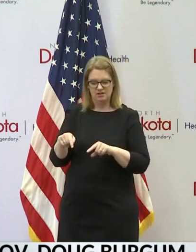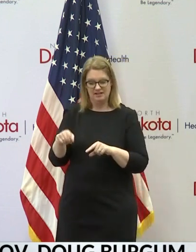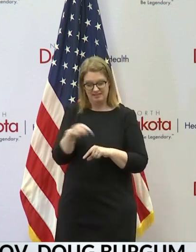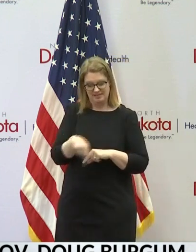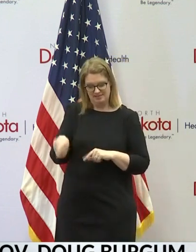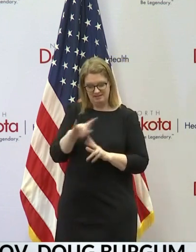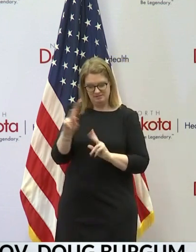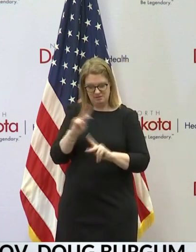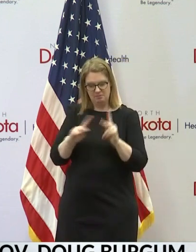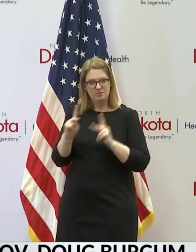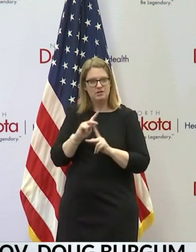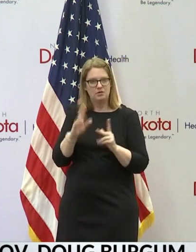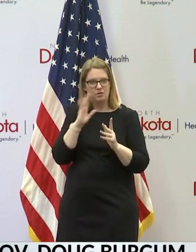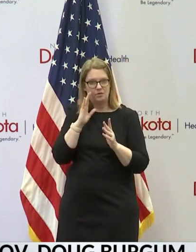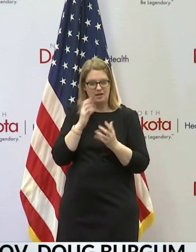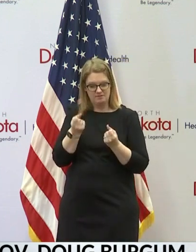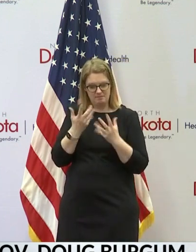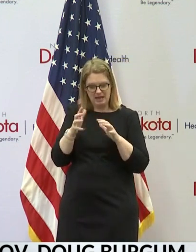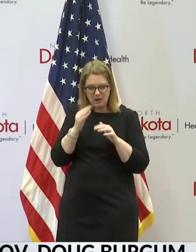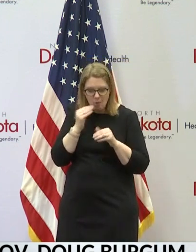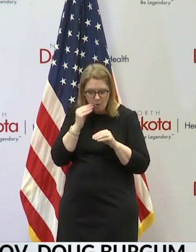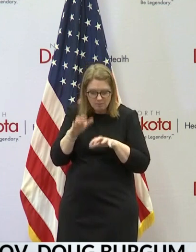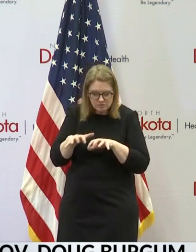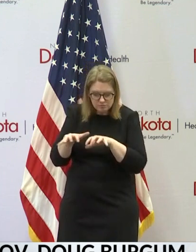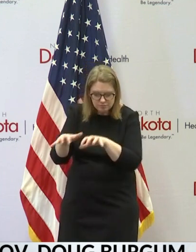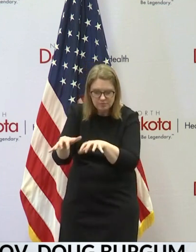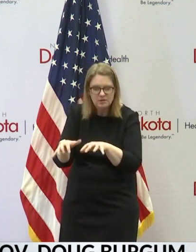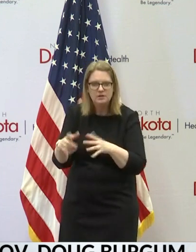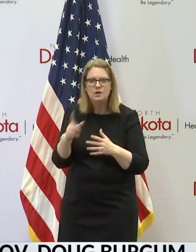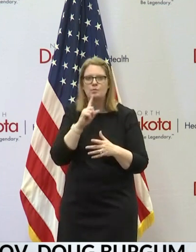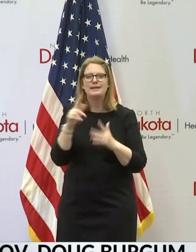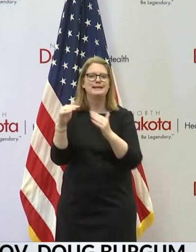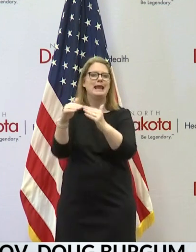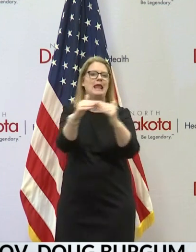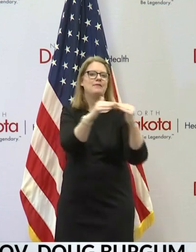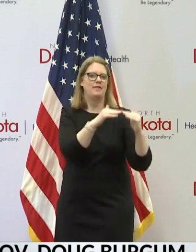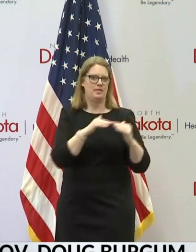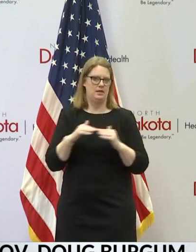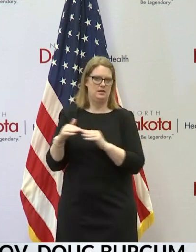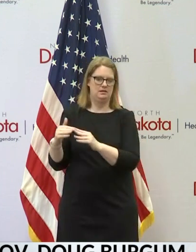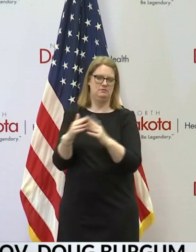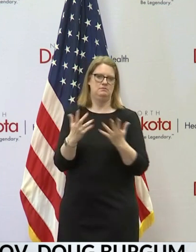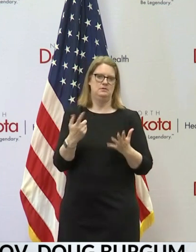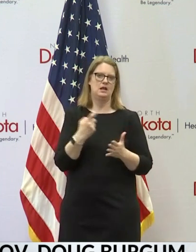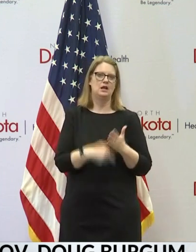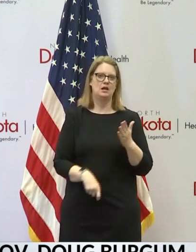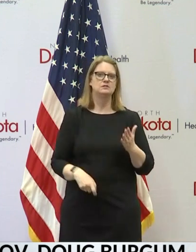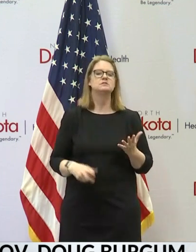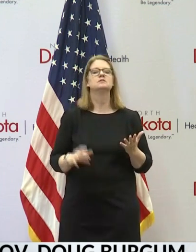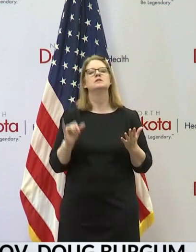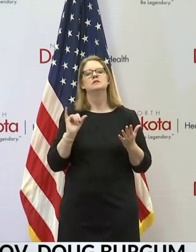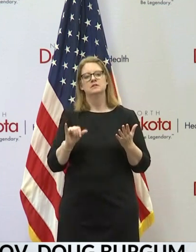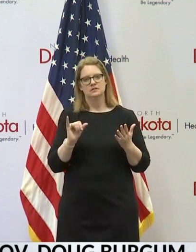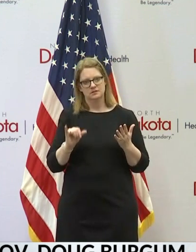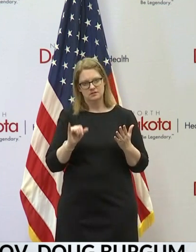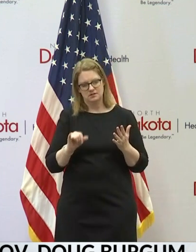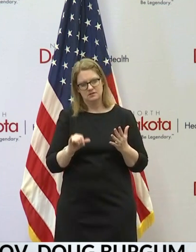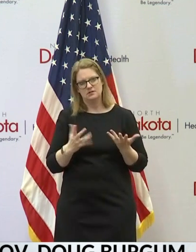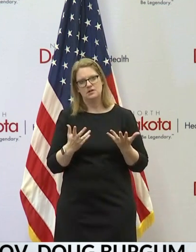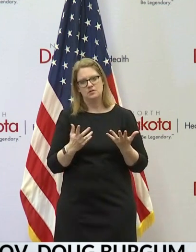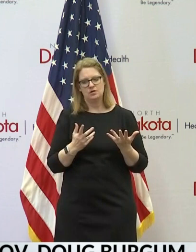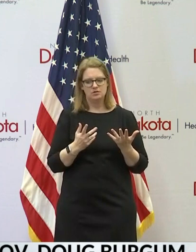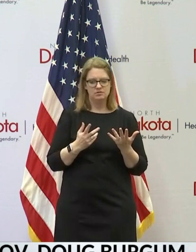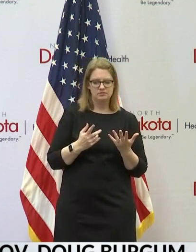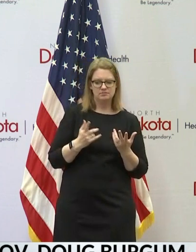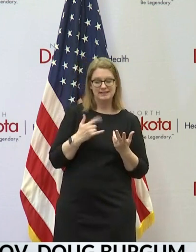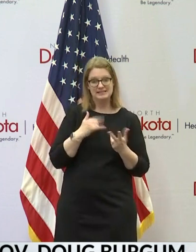part of towns. I mean, we should fully allocate the costs where they are, and then people can then decide with a full cost allocation